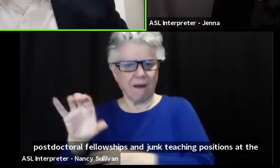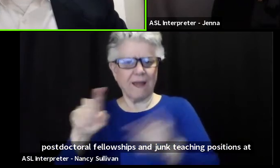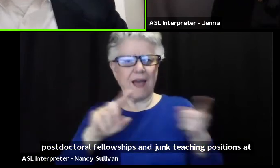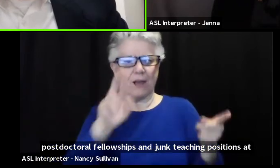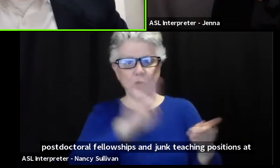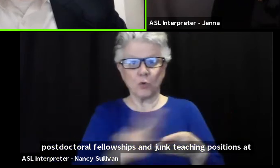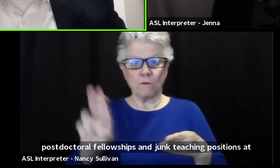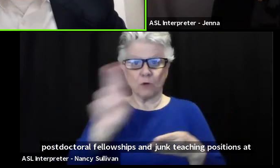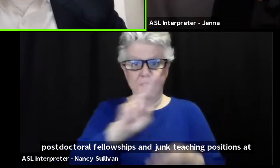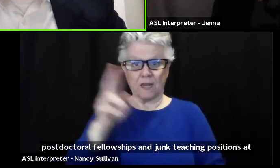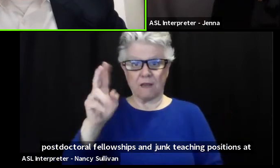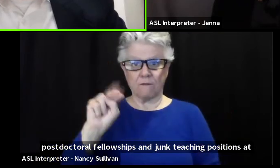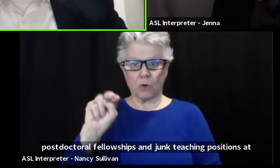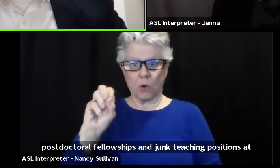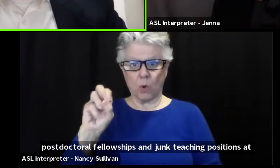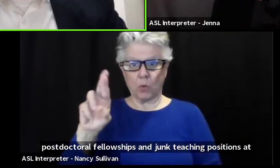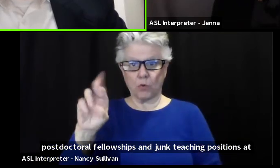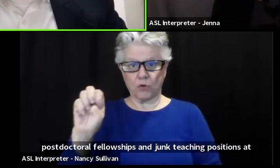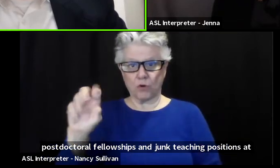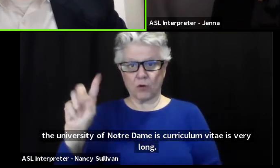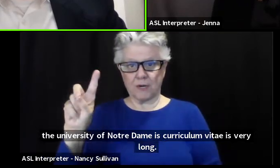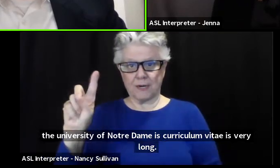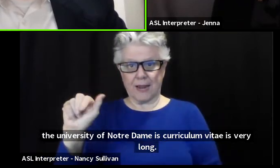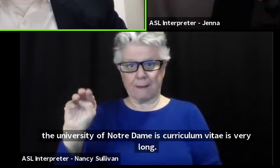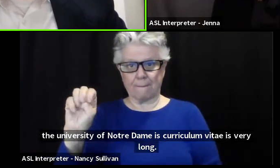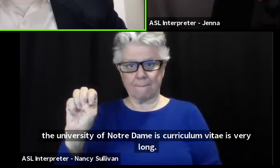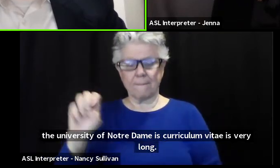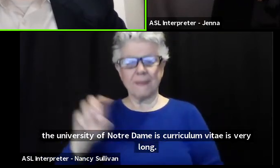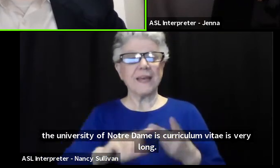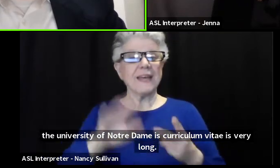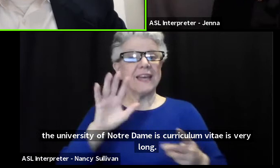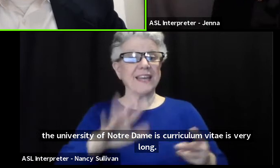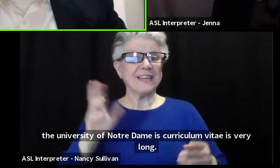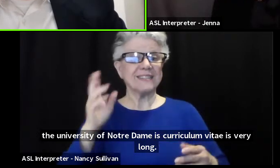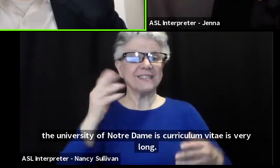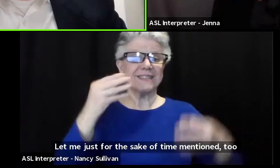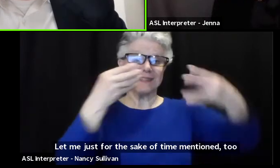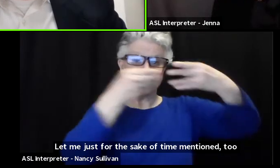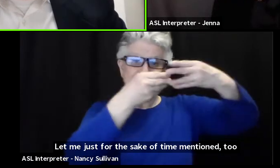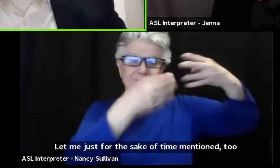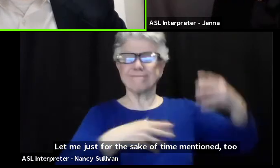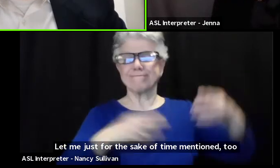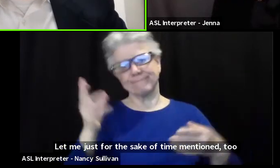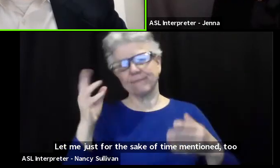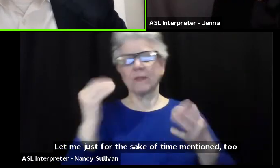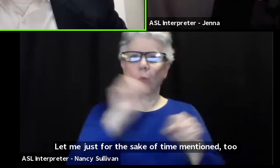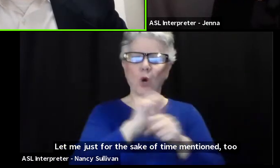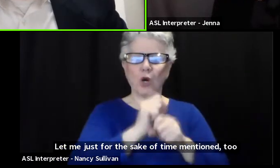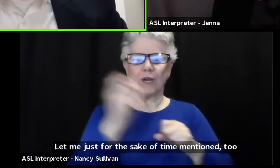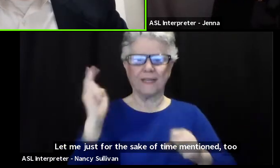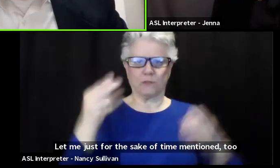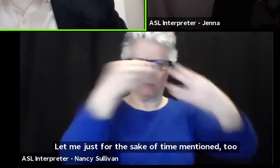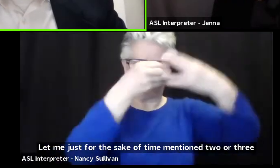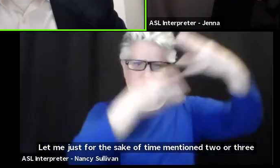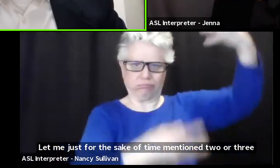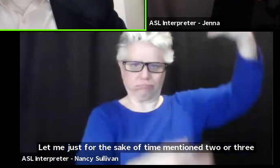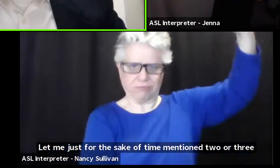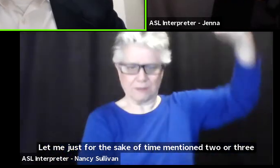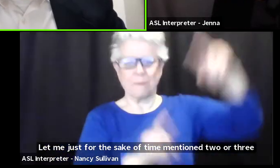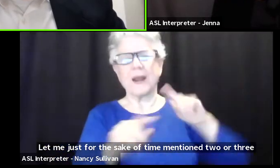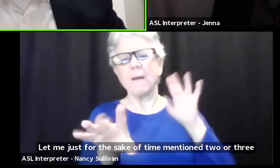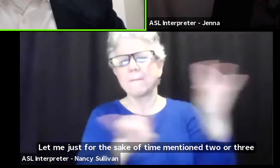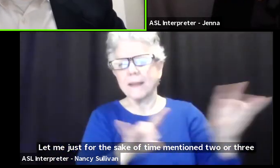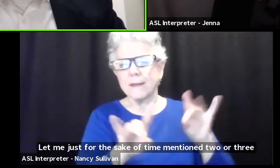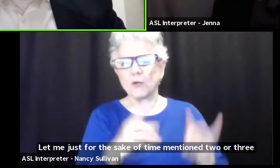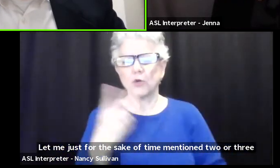His curriculum vitae is very long. Let me just, for the sake of time, mention two or three items that are of special interest in terms